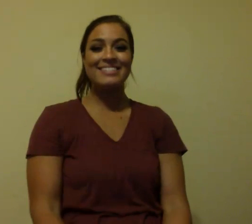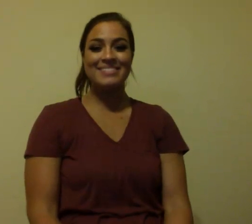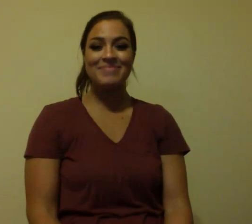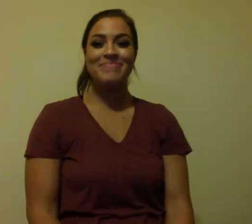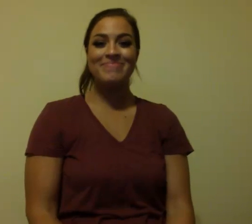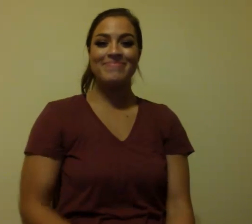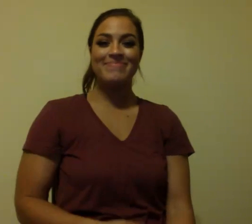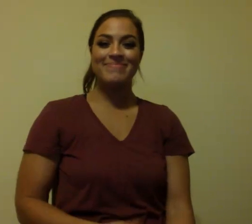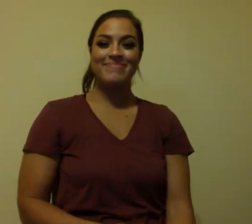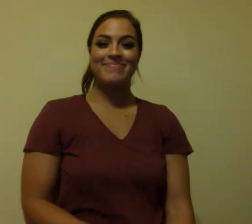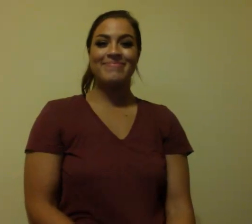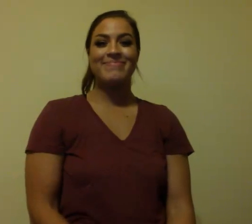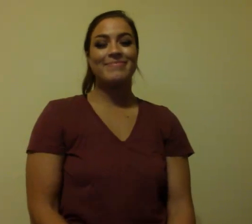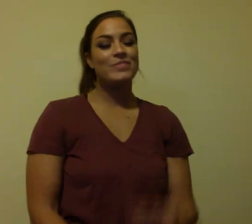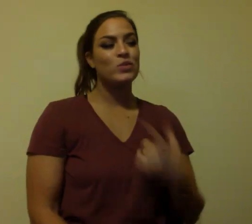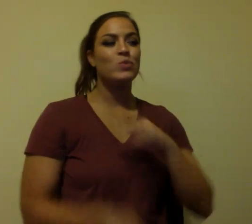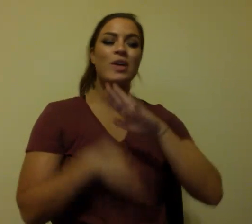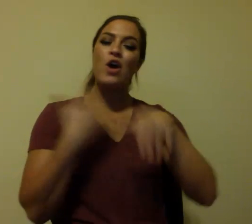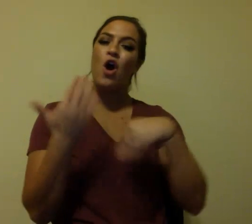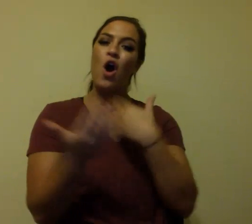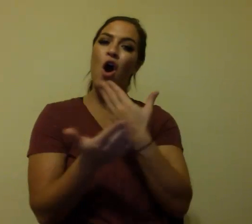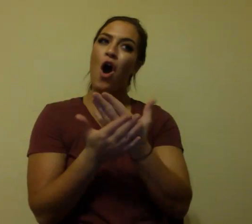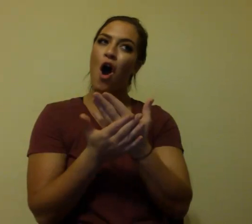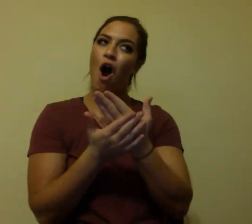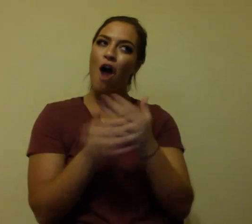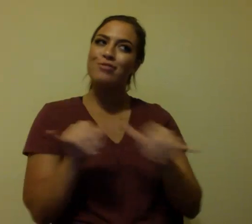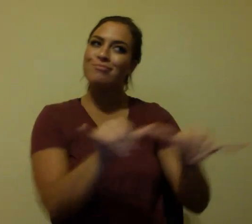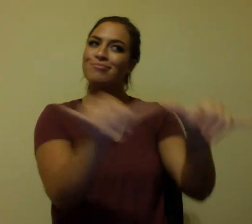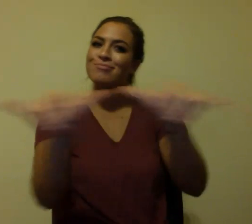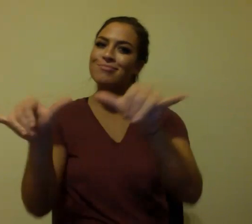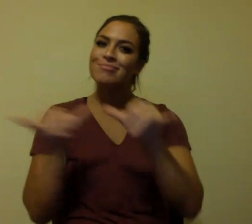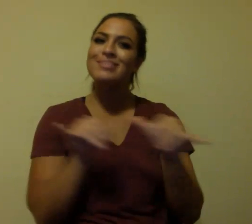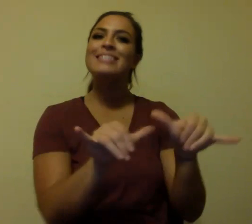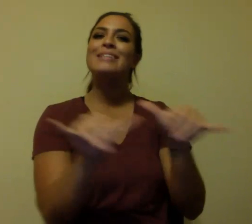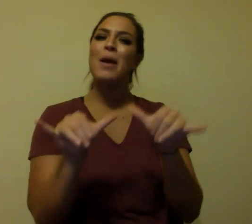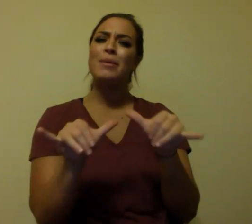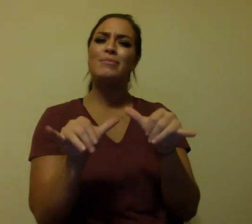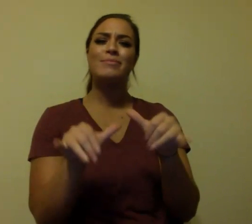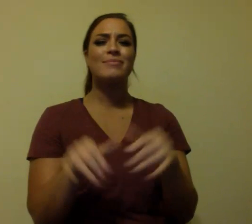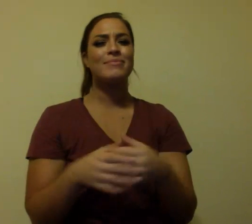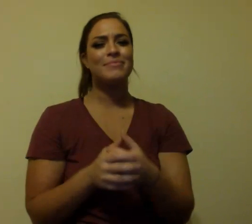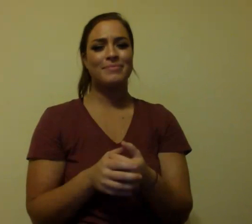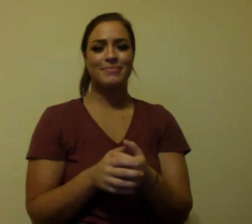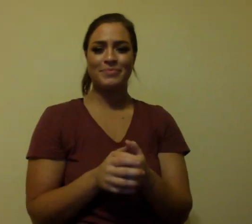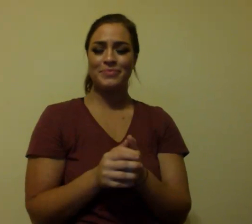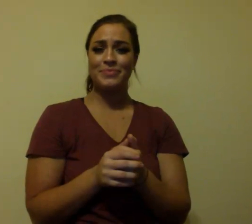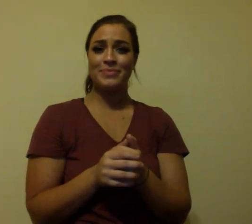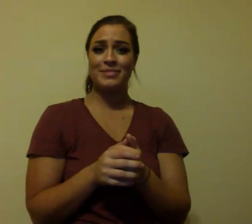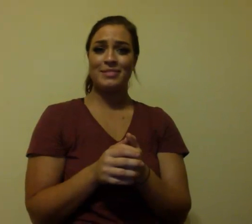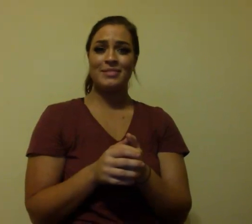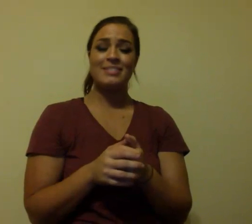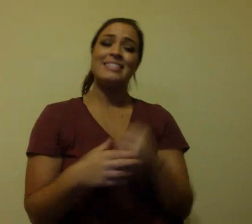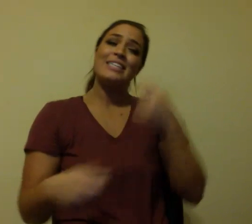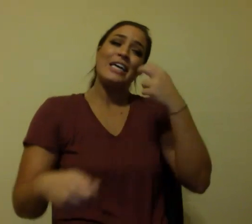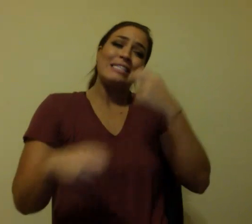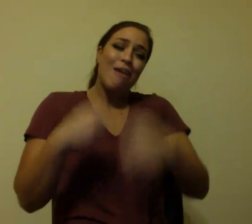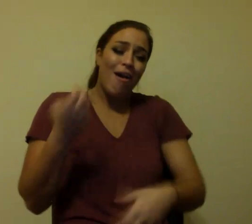We all do this, right? It's hard not to do. But that way of thinking costs us